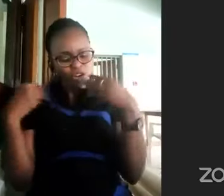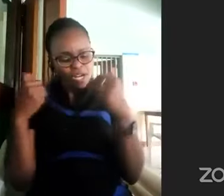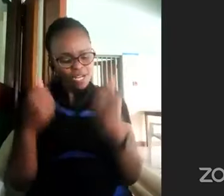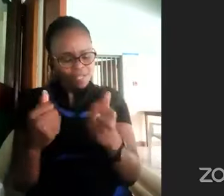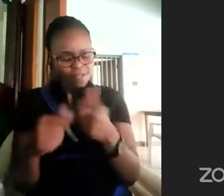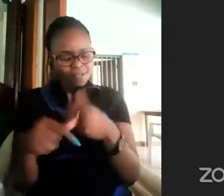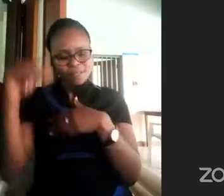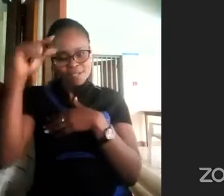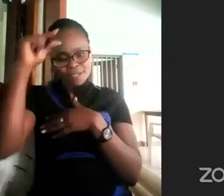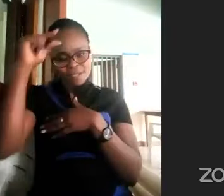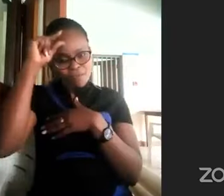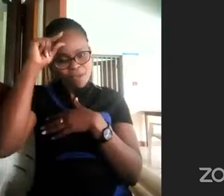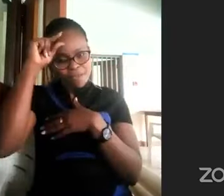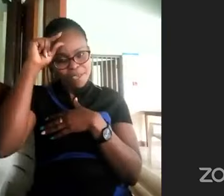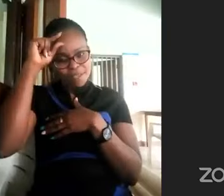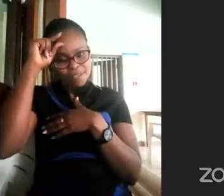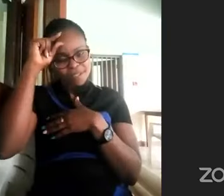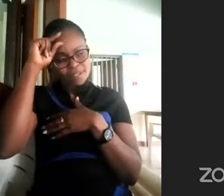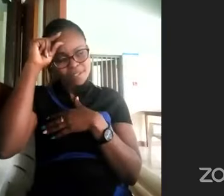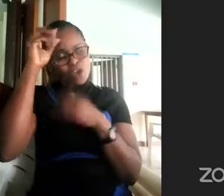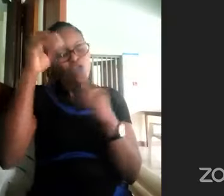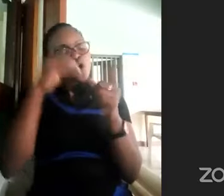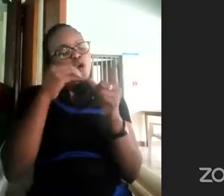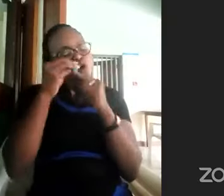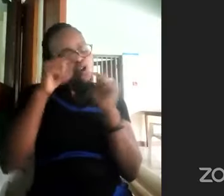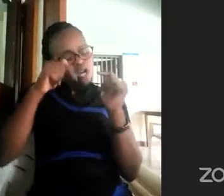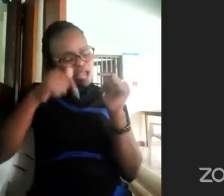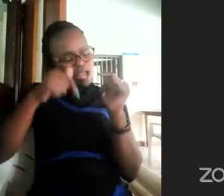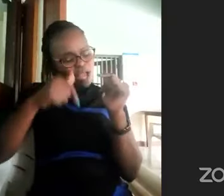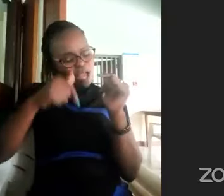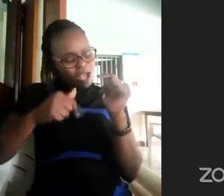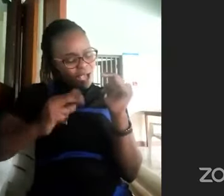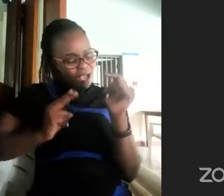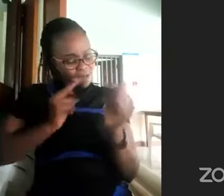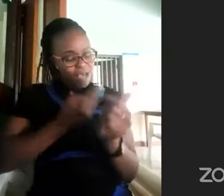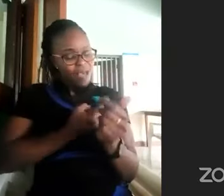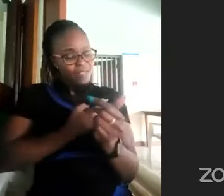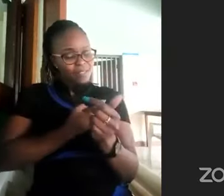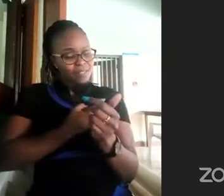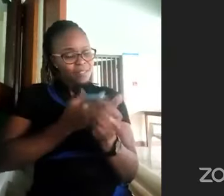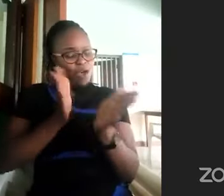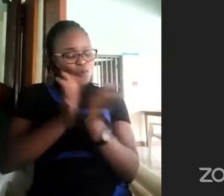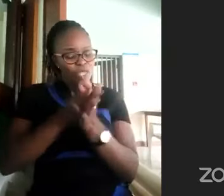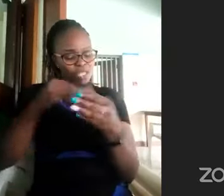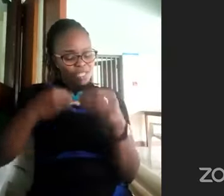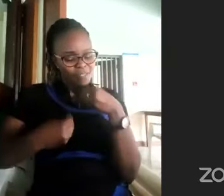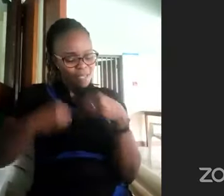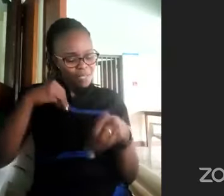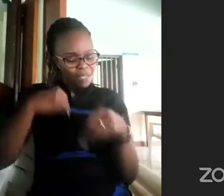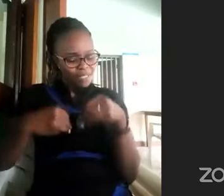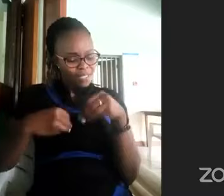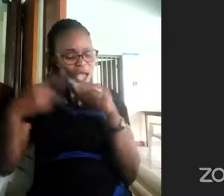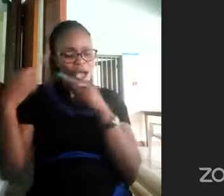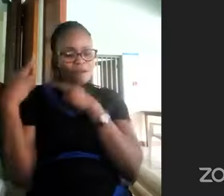what role do we play, even us, when you talk about corruption? Because when you talk about the reasonable accommodation, for